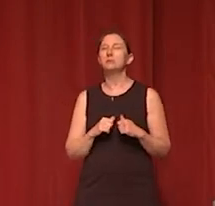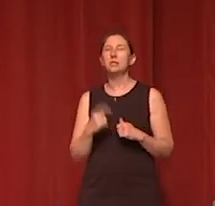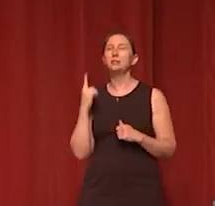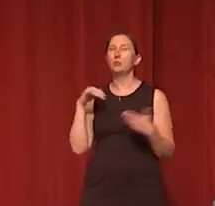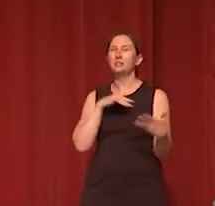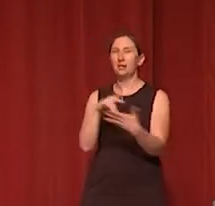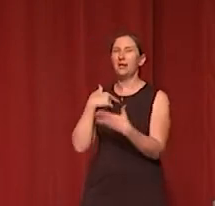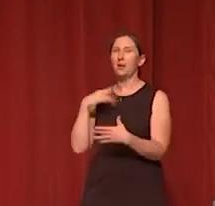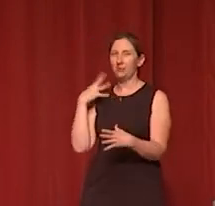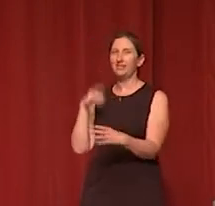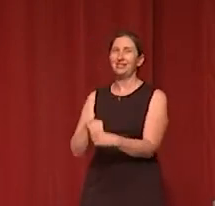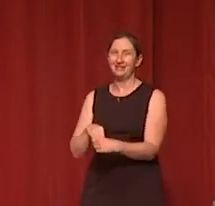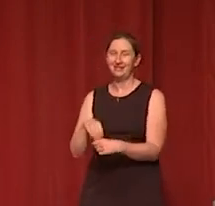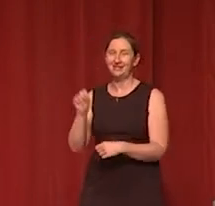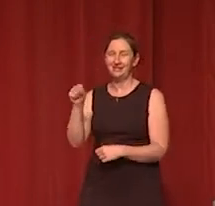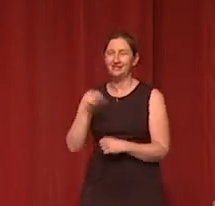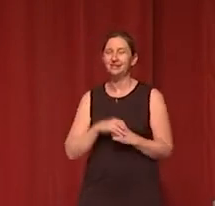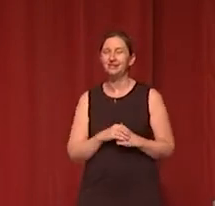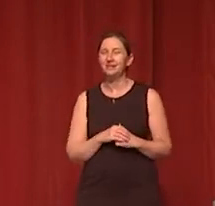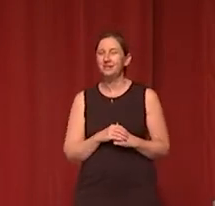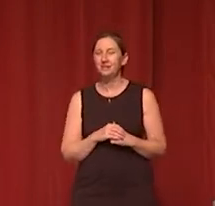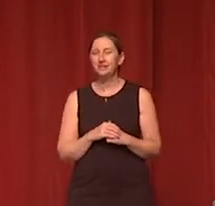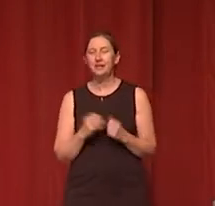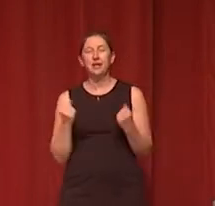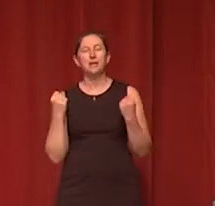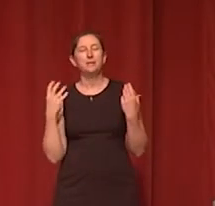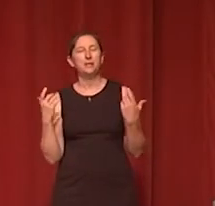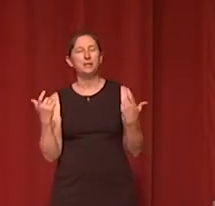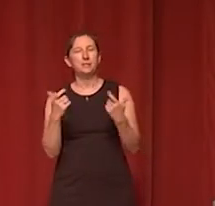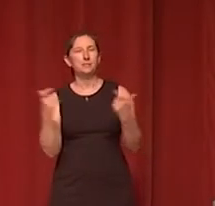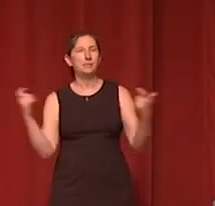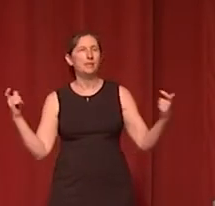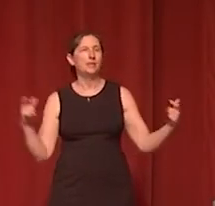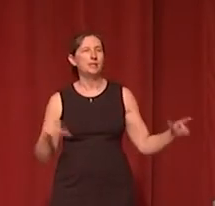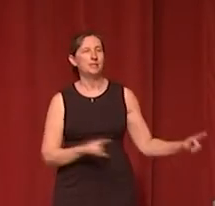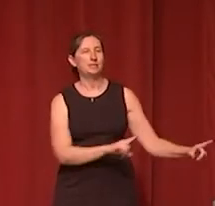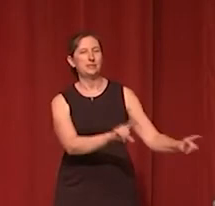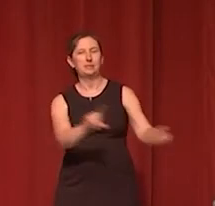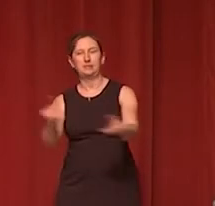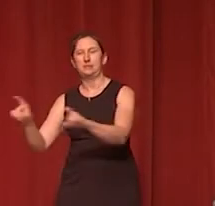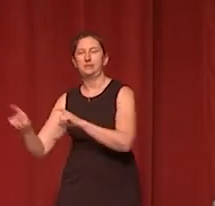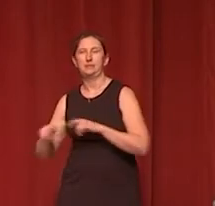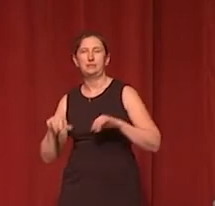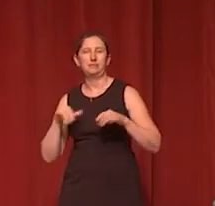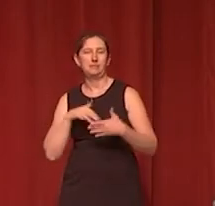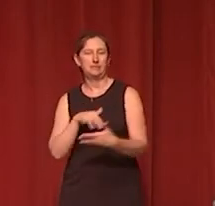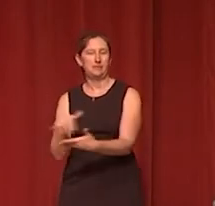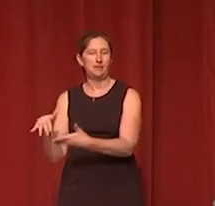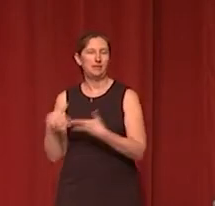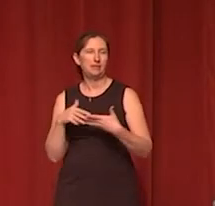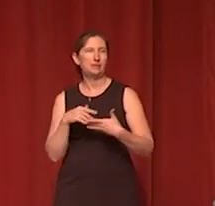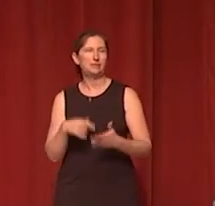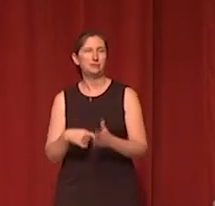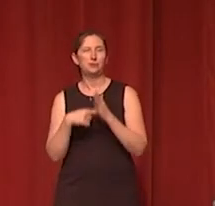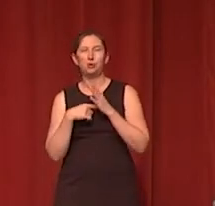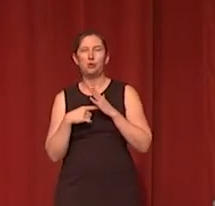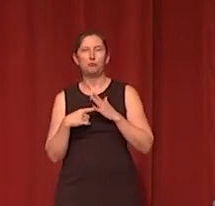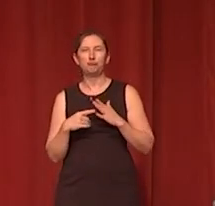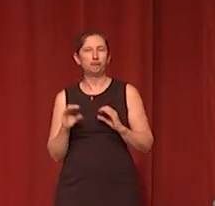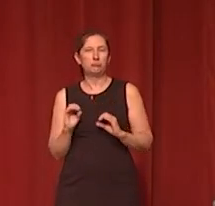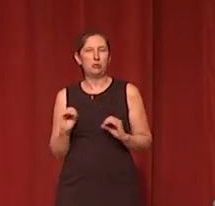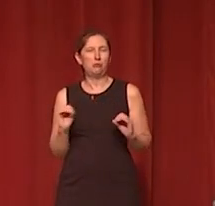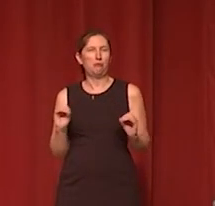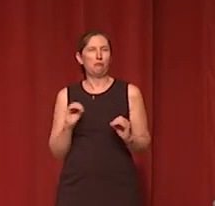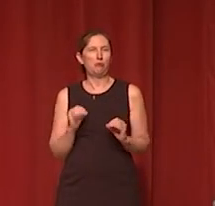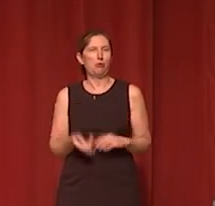dementia. There have been lots of very large-scale clinical trials with statins that did not show that it caused any increased